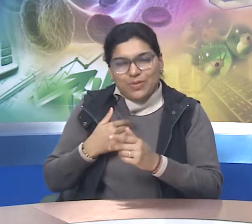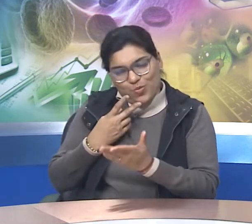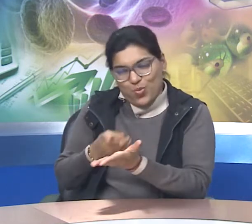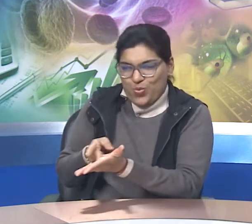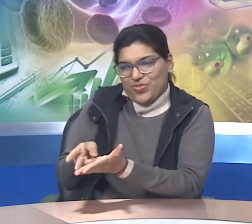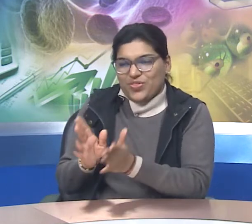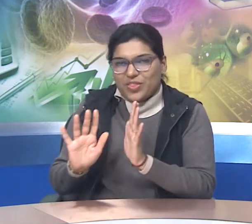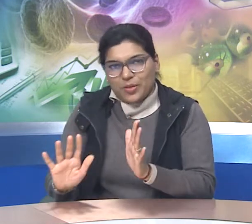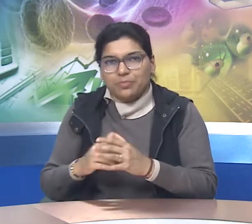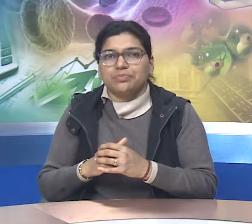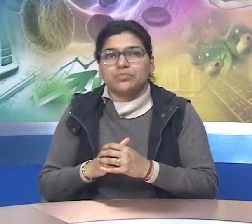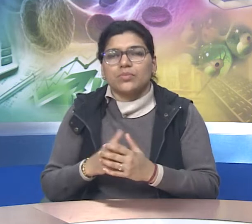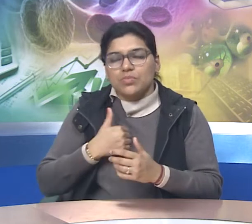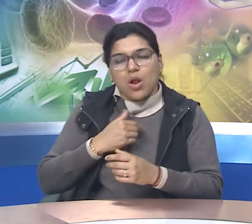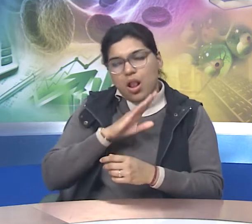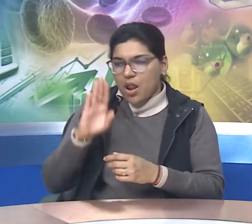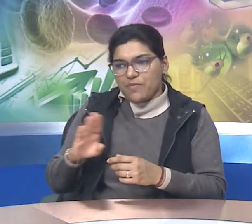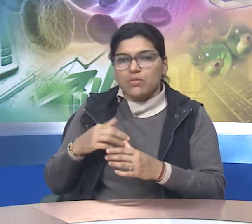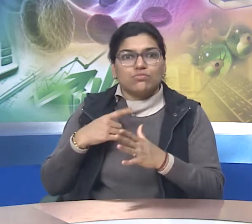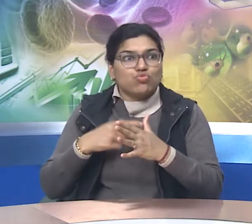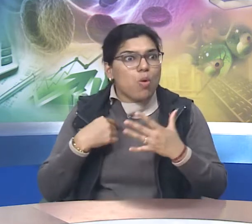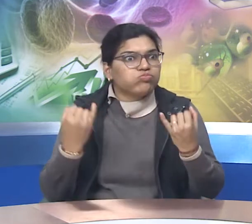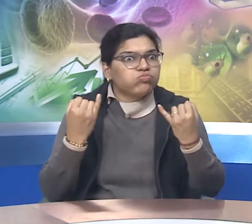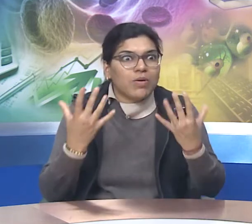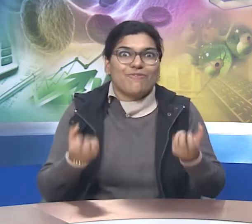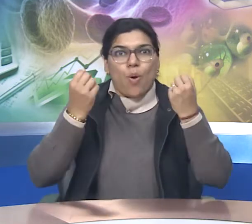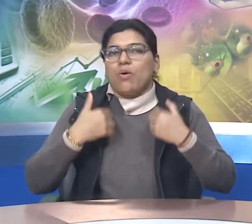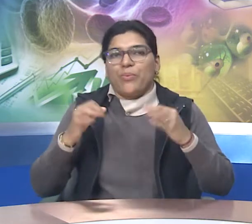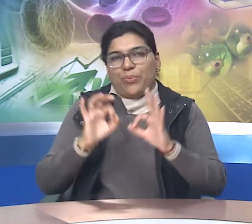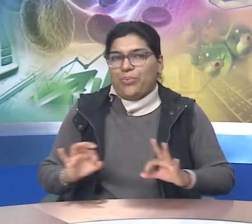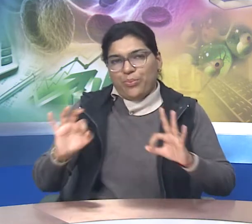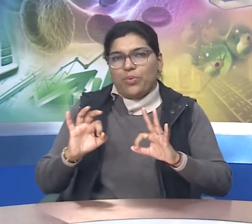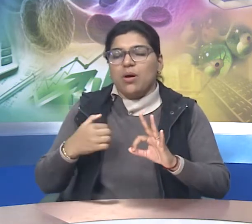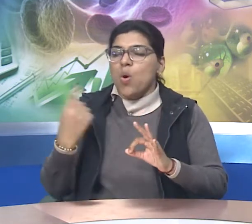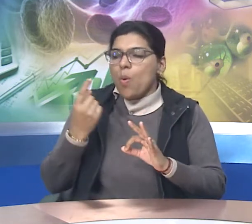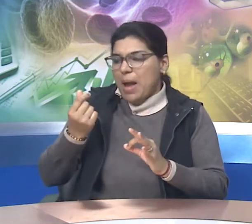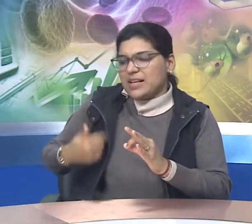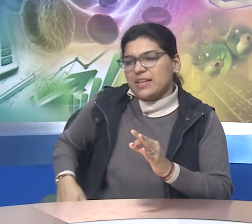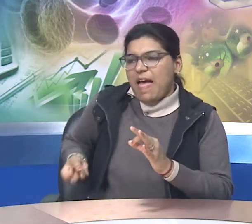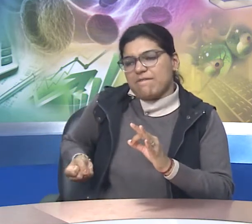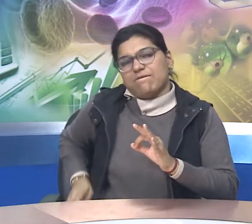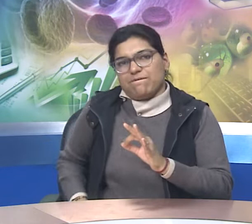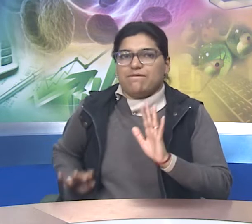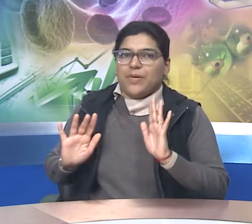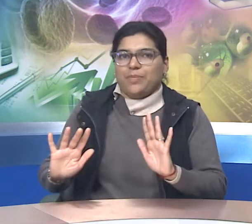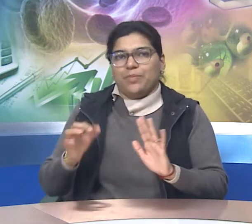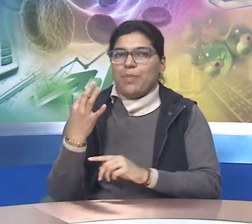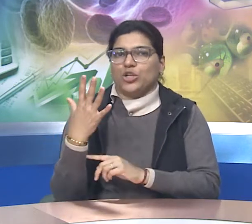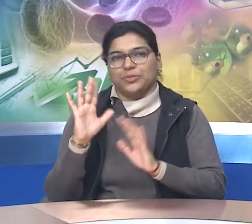I am afraid I do, I replied. You see, I could never have an